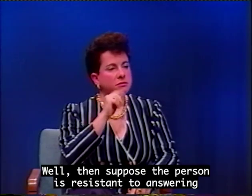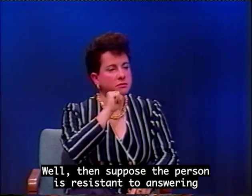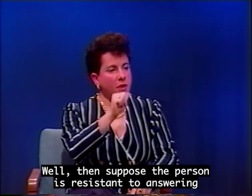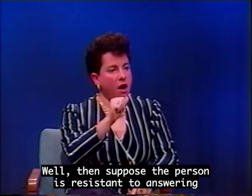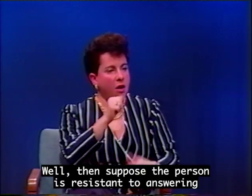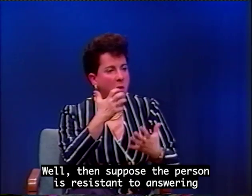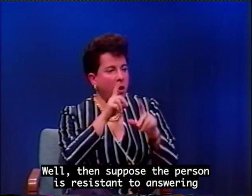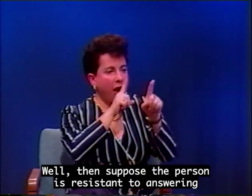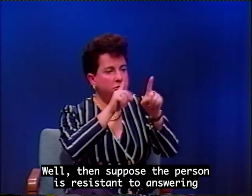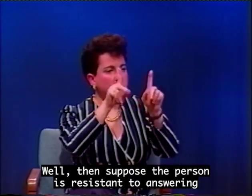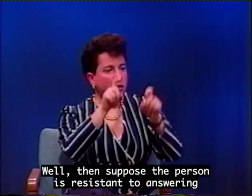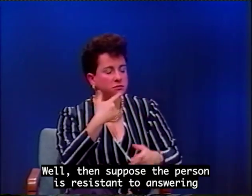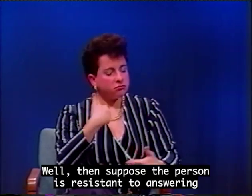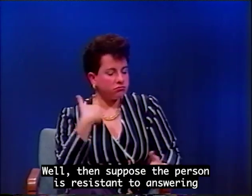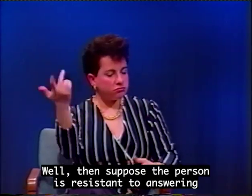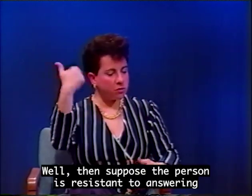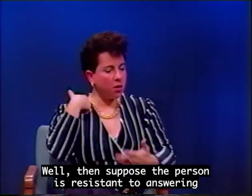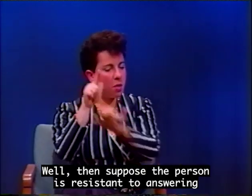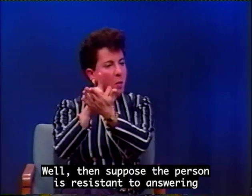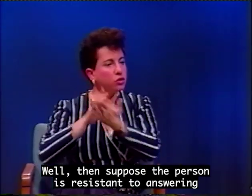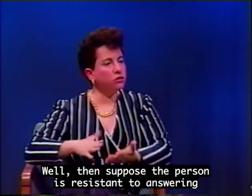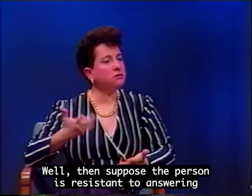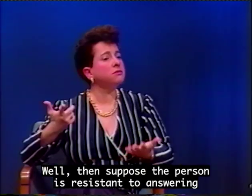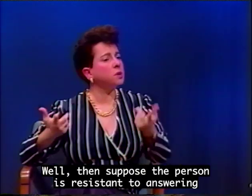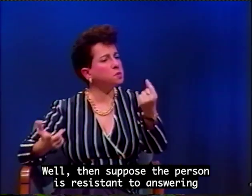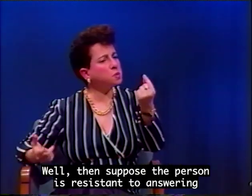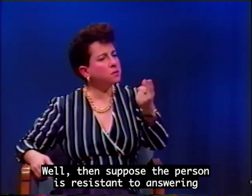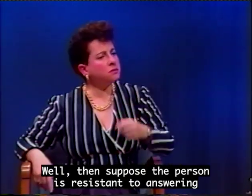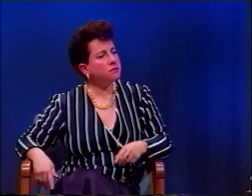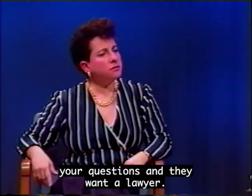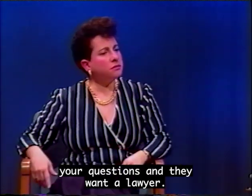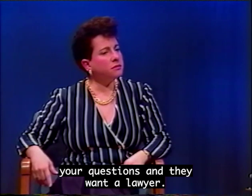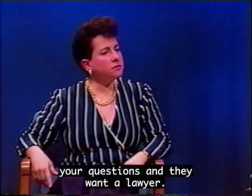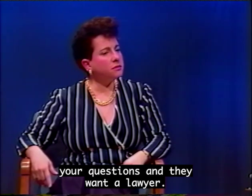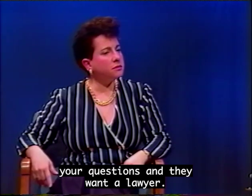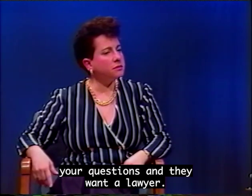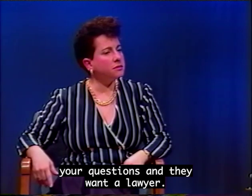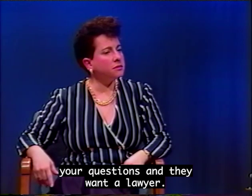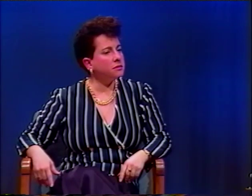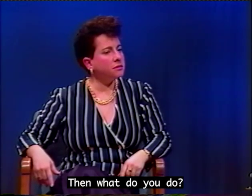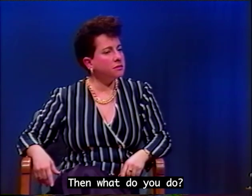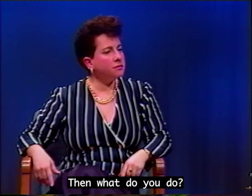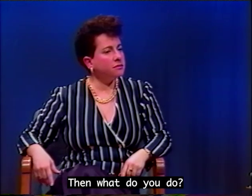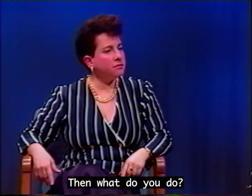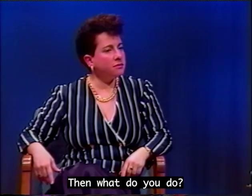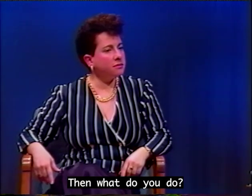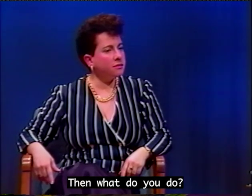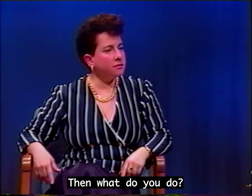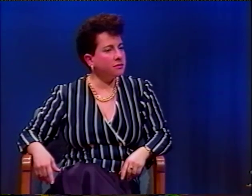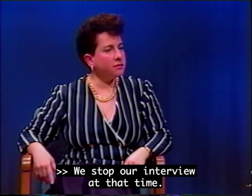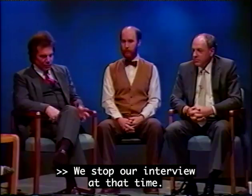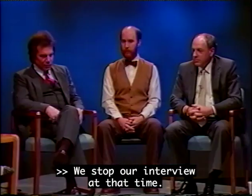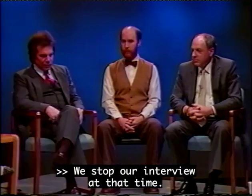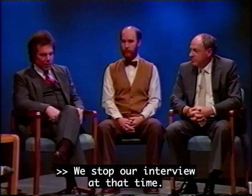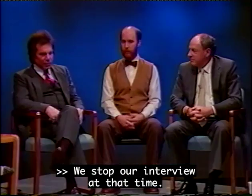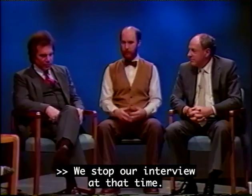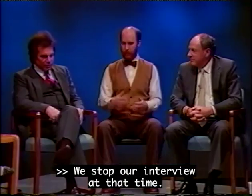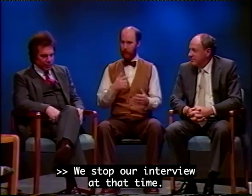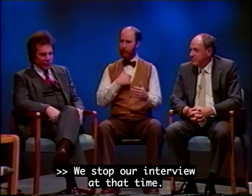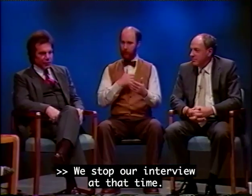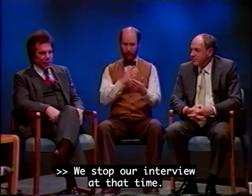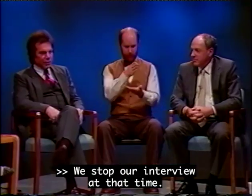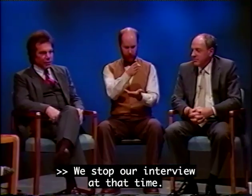Well, then suppose the person is resistant to answering your questions and they want a lawyer, then what do you do? We stop